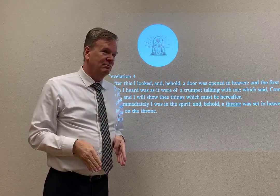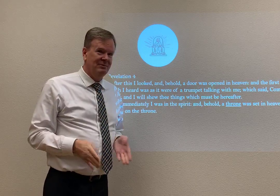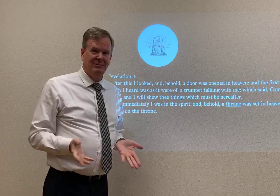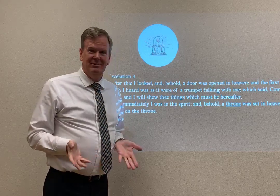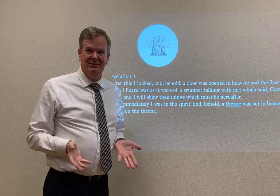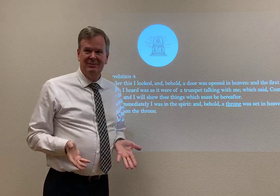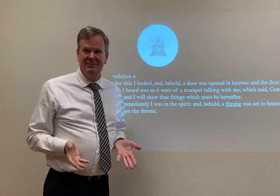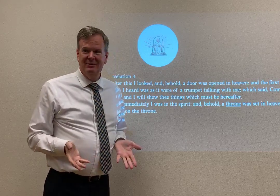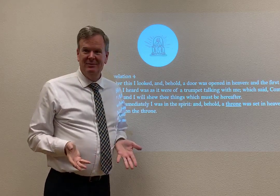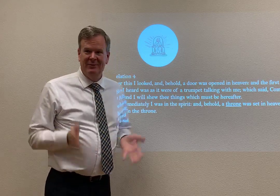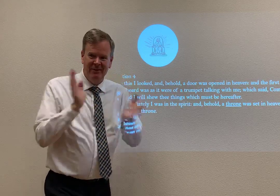number, one.